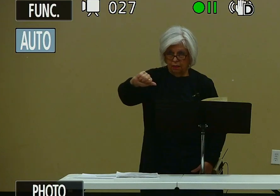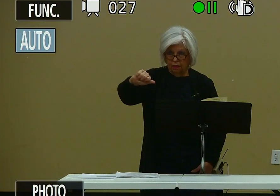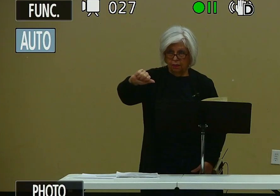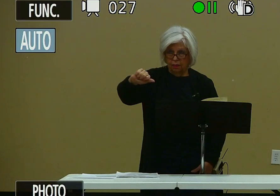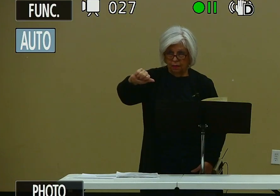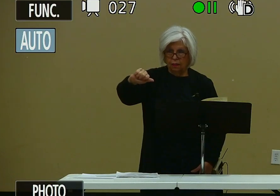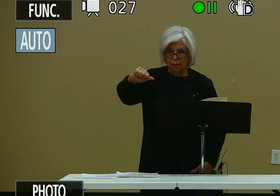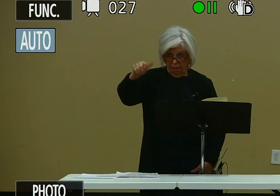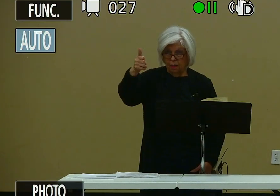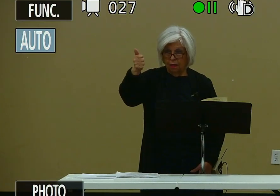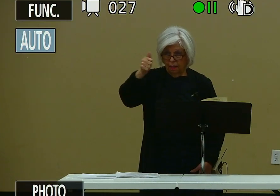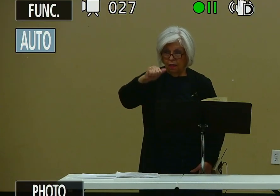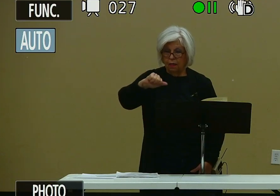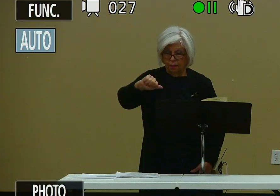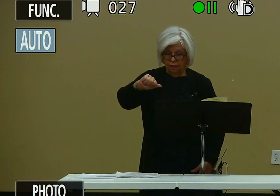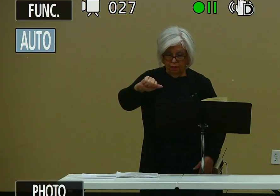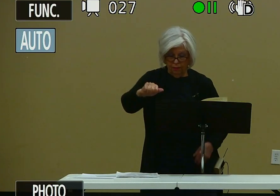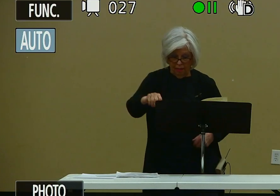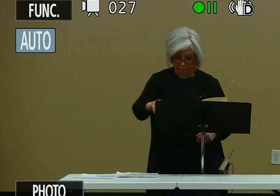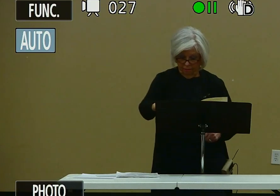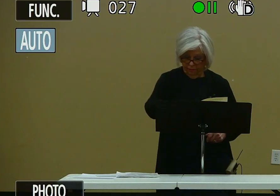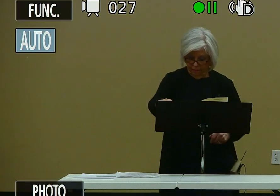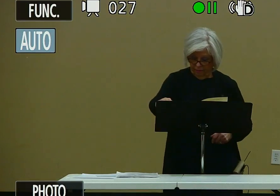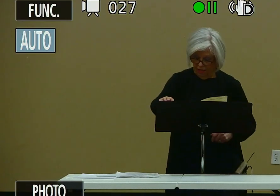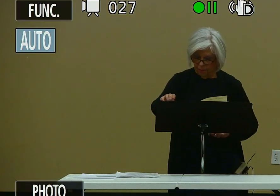Any. Any. Okay. Next page.